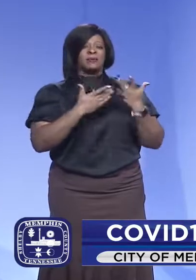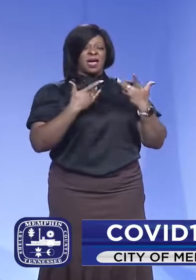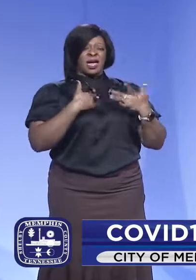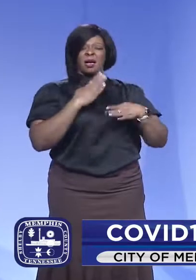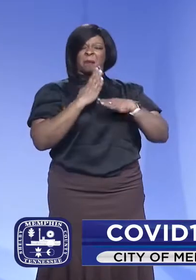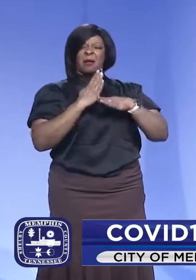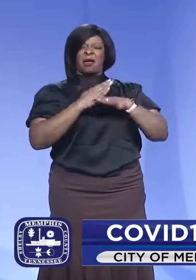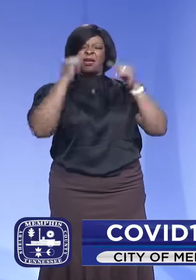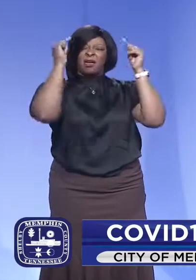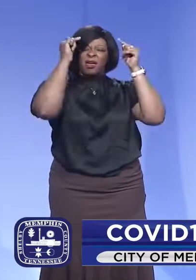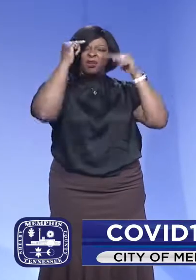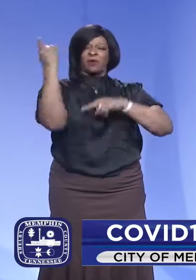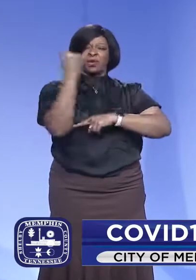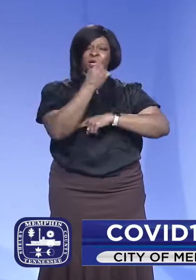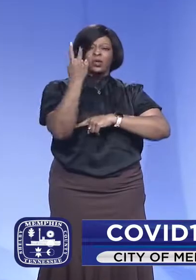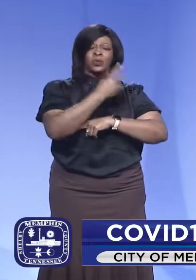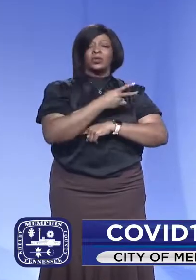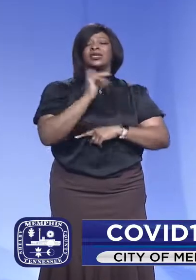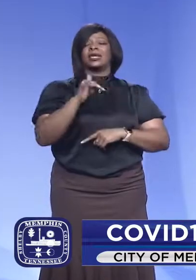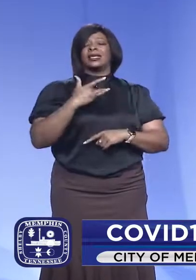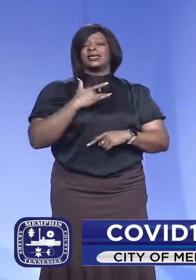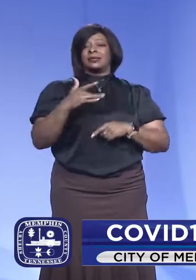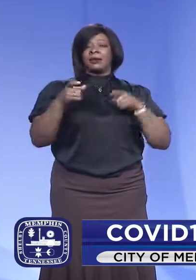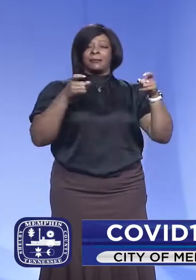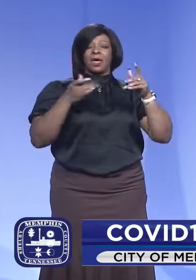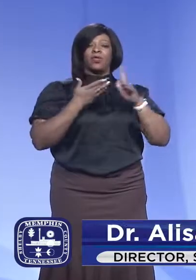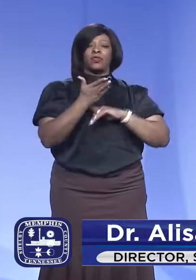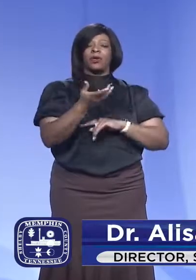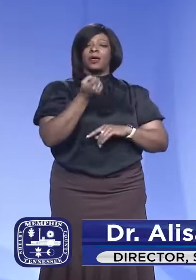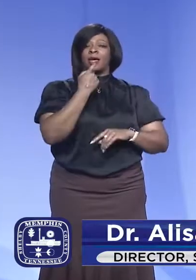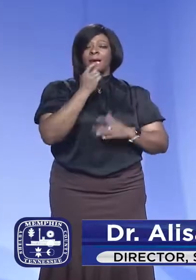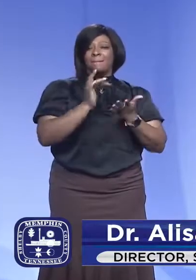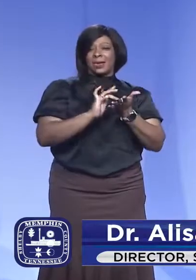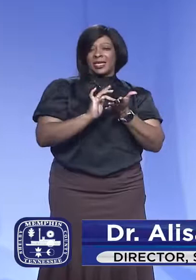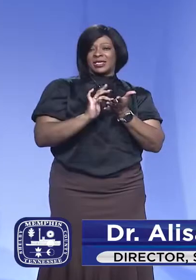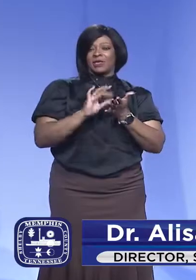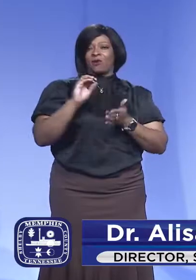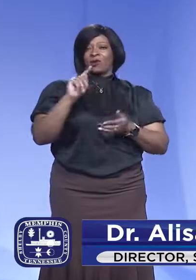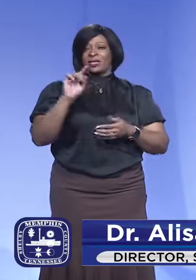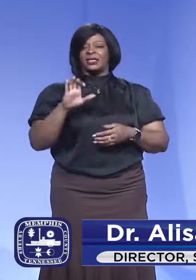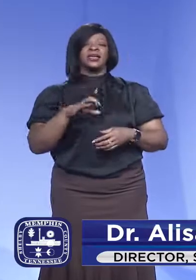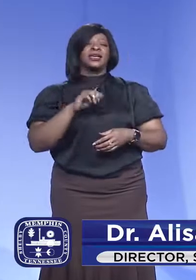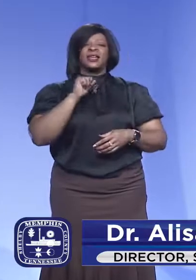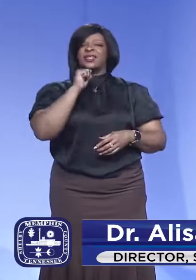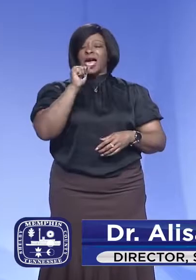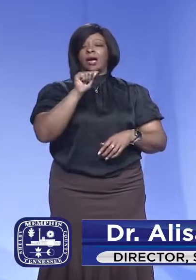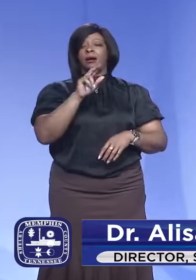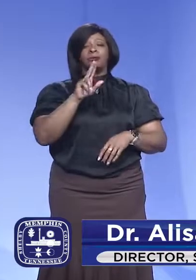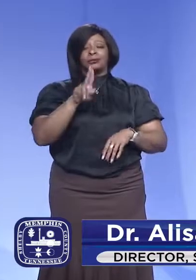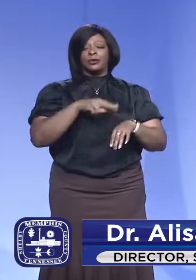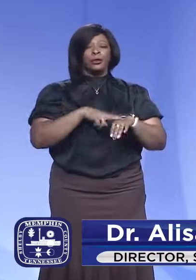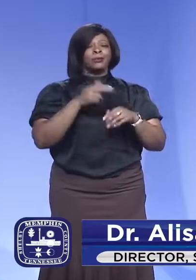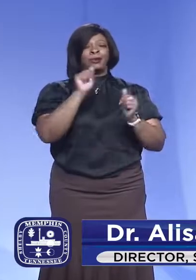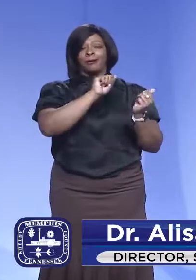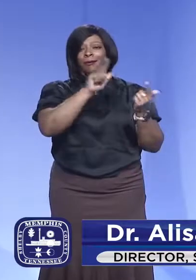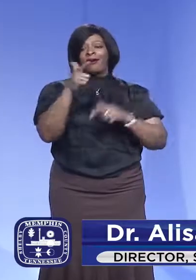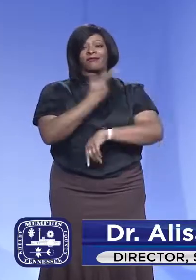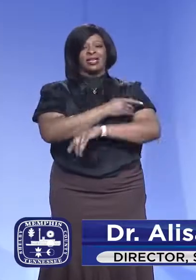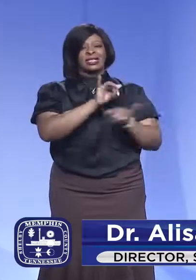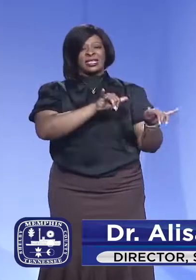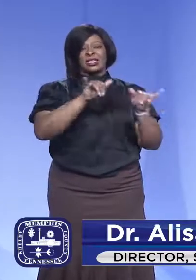for a day or so. Those are typically managed by over-the-counter medicines, but are not unusual for any vaccine.